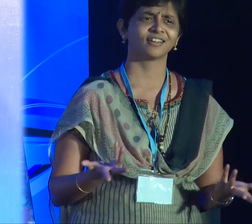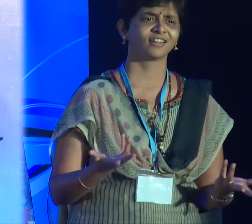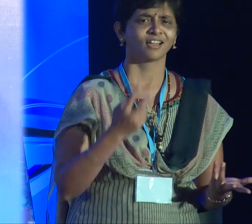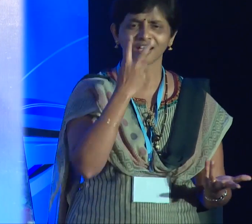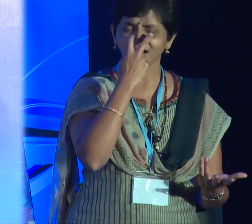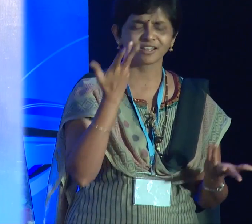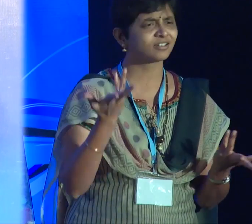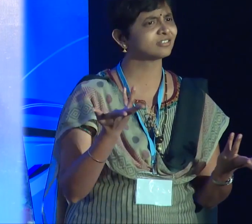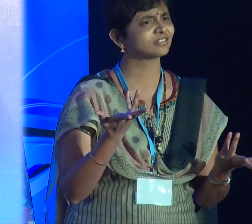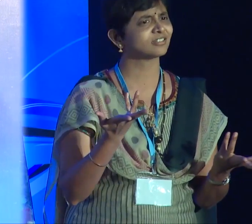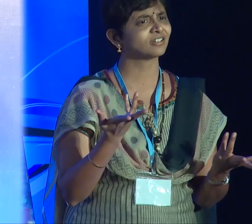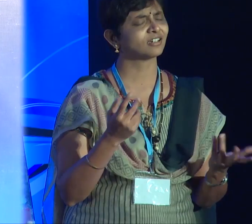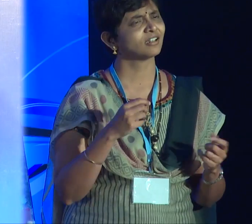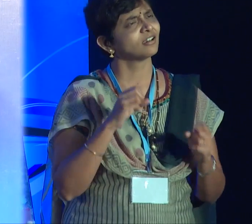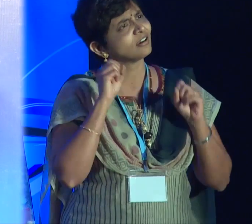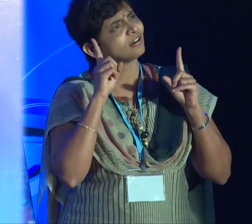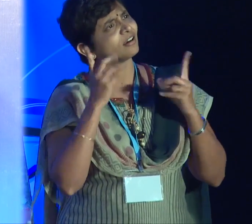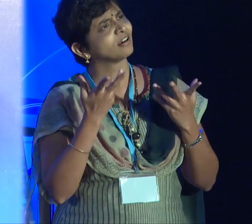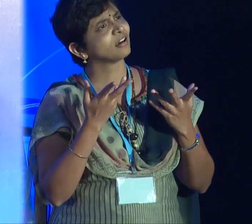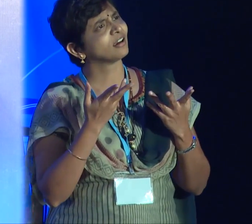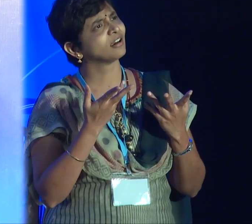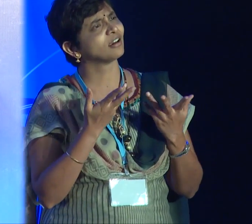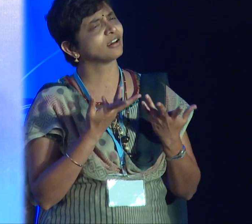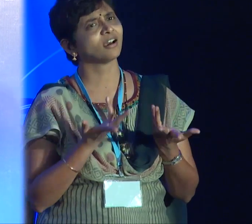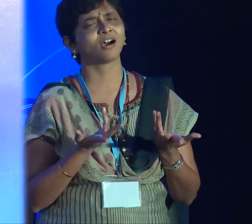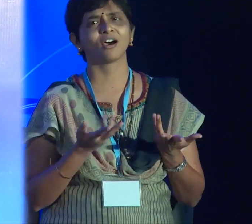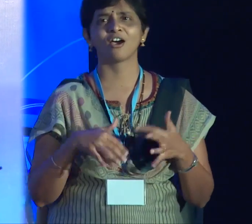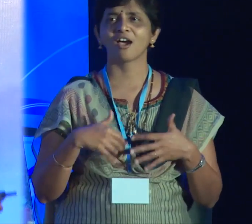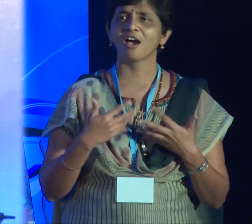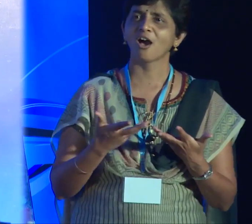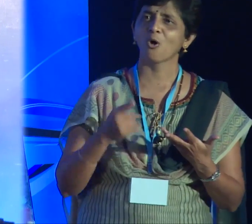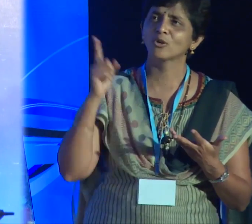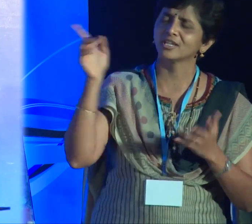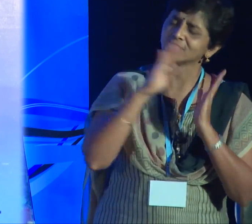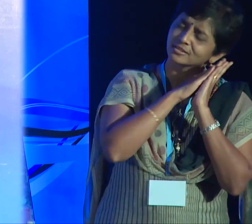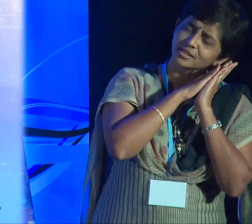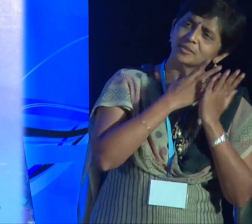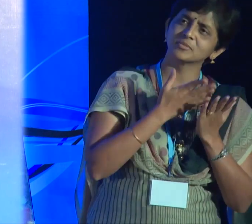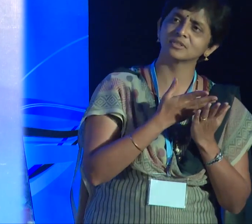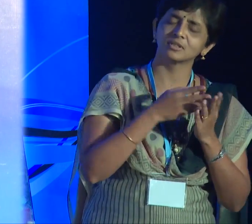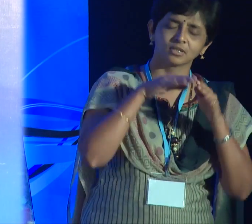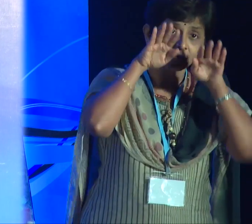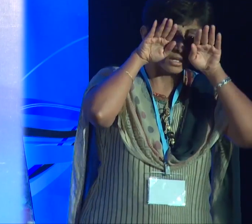who doesn't have eyelids, and so they wonder, the poet wonders, how does he sleep at night?